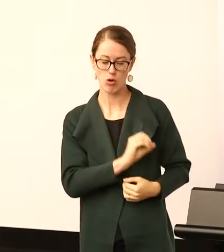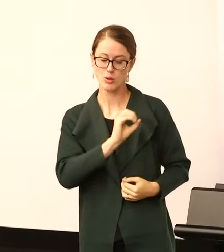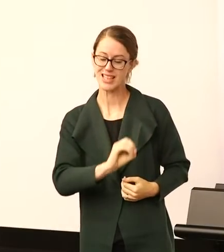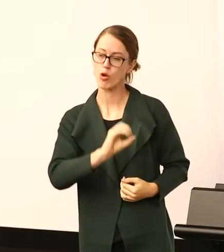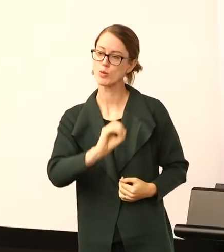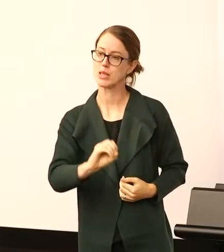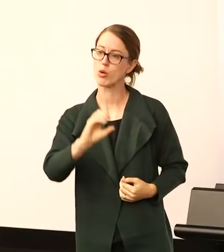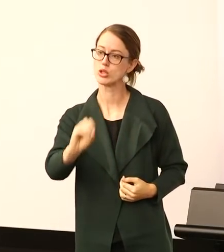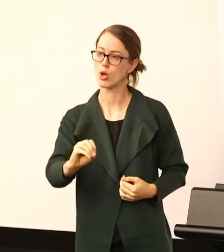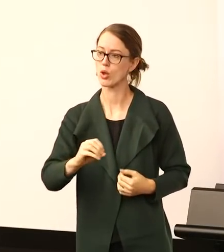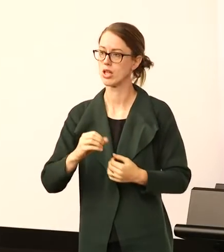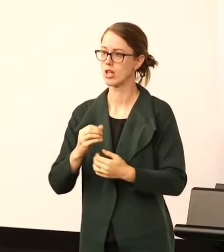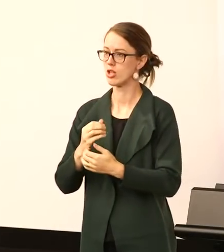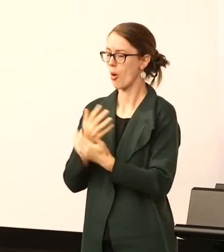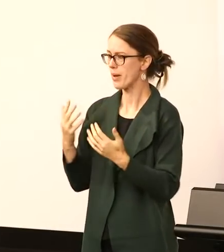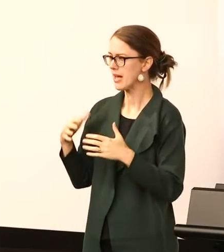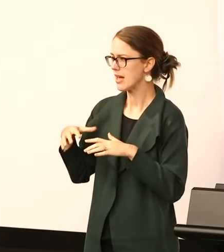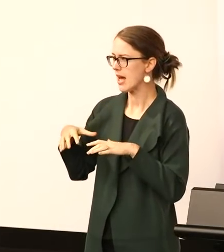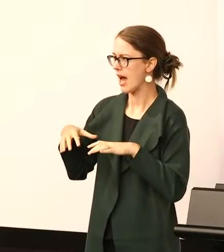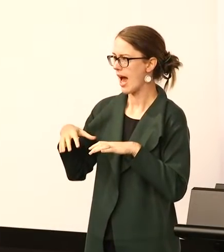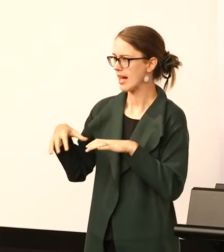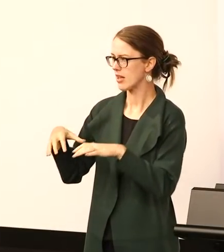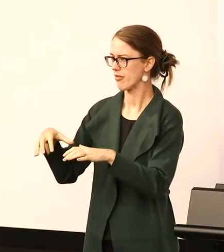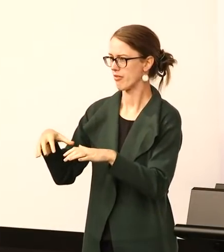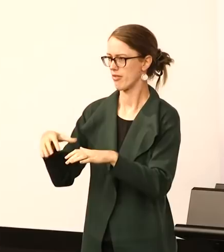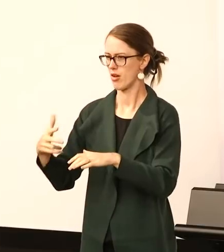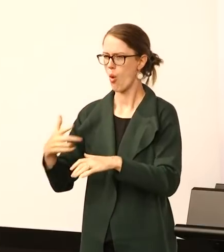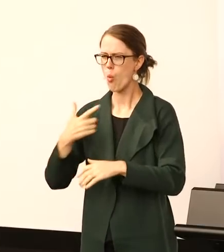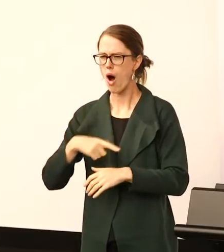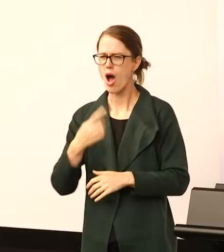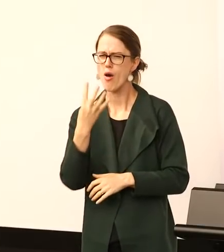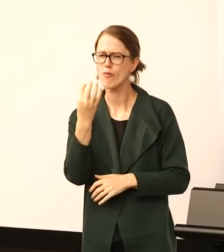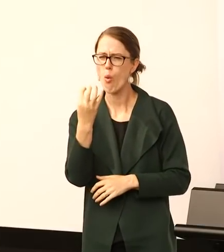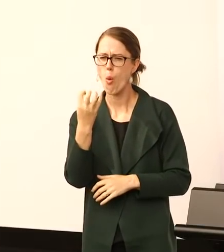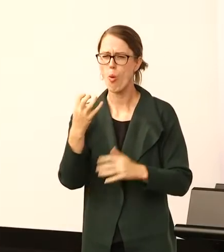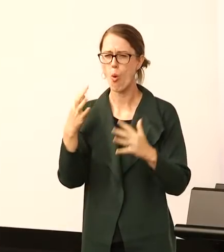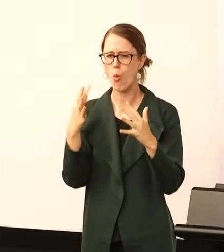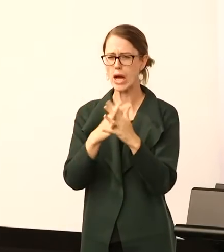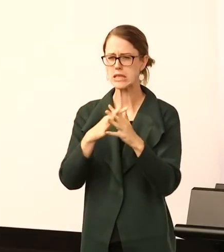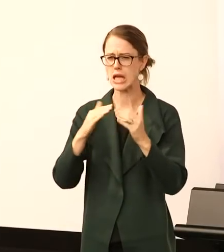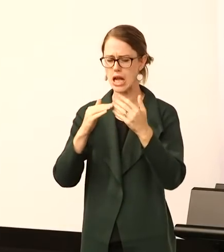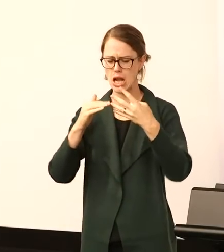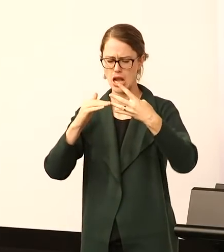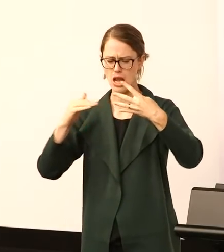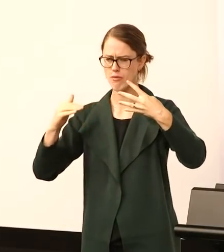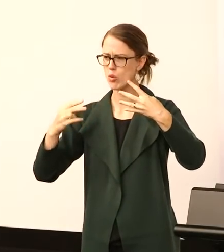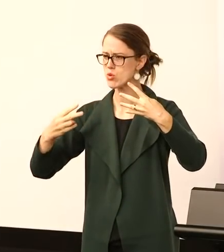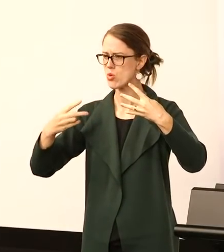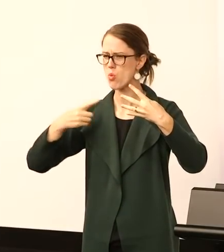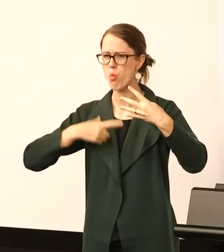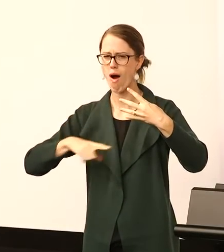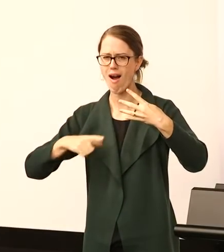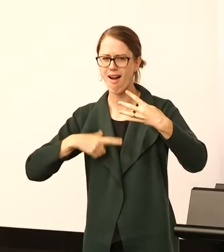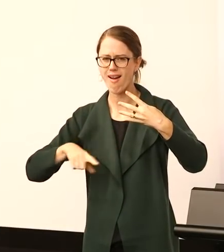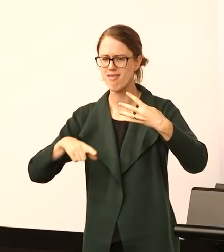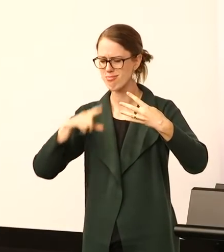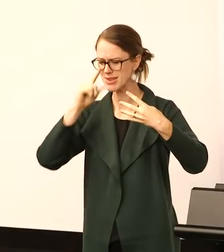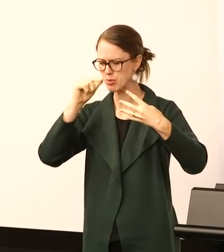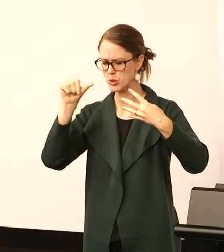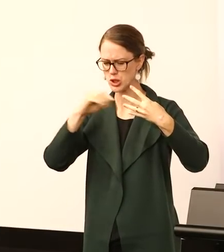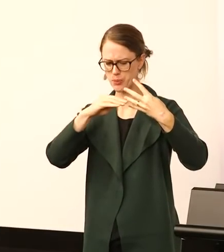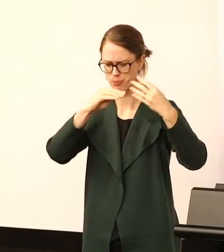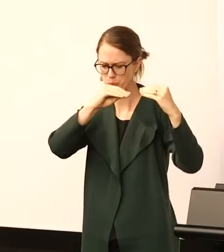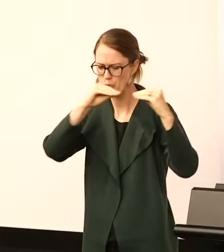active cases, can you reiterate why we're staring down the barrel of another 4 weeks at alert level 2, and whether there might be some room for